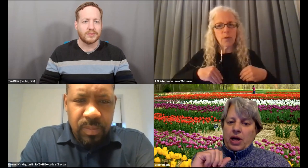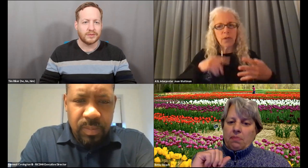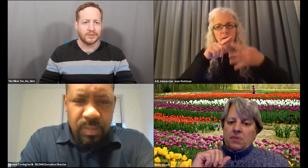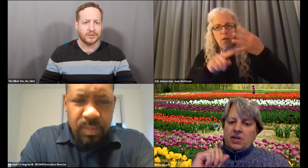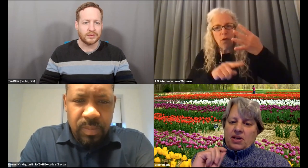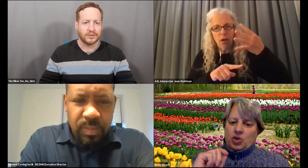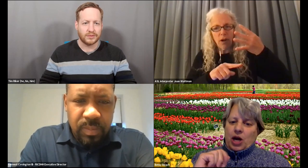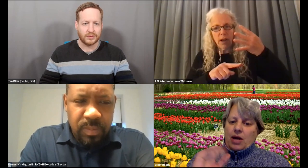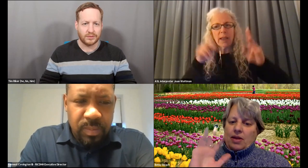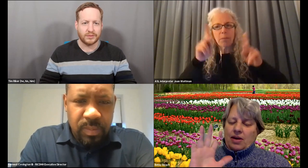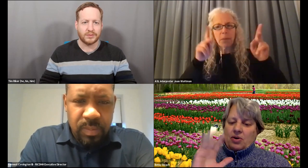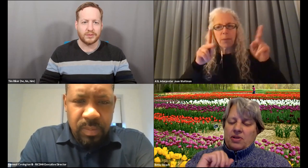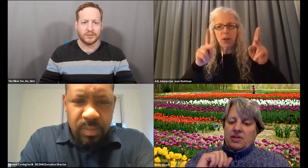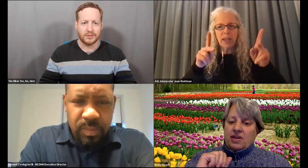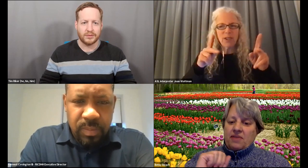names in chat that Ernest has given us